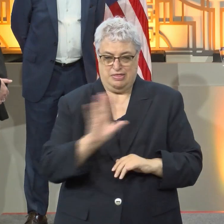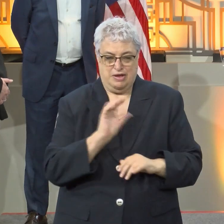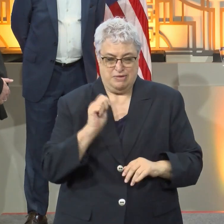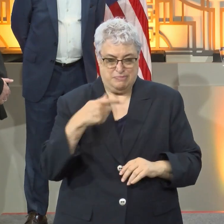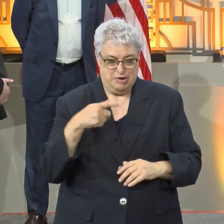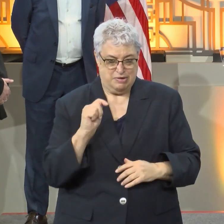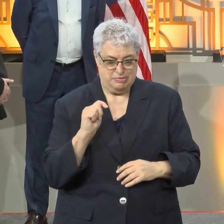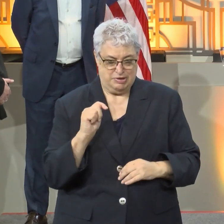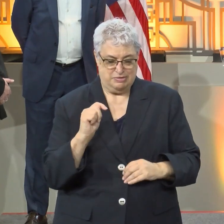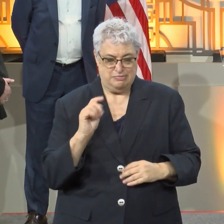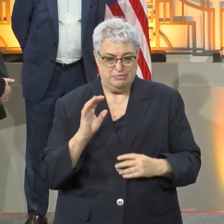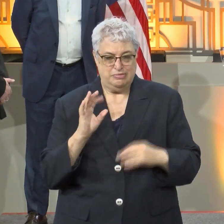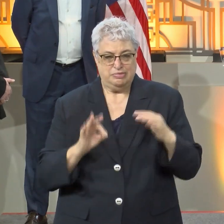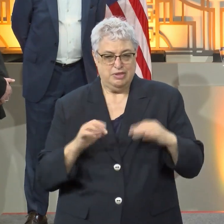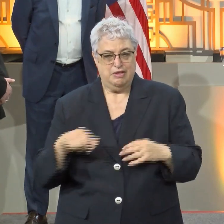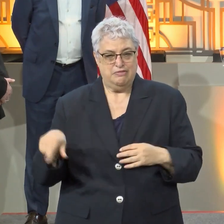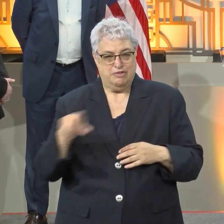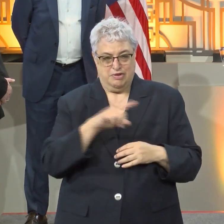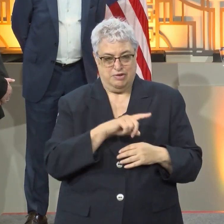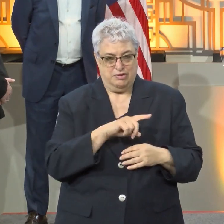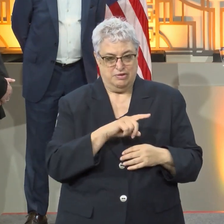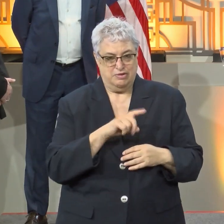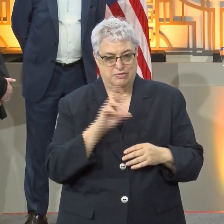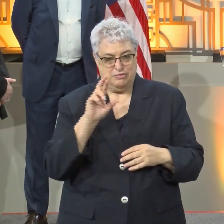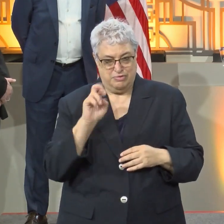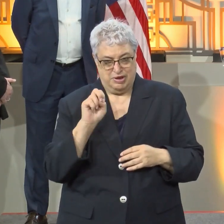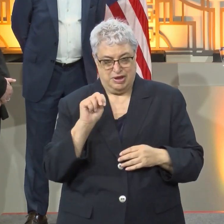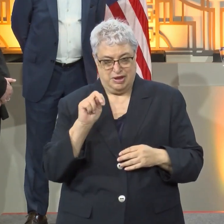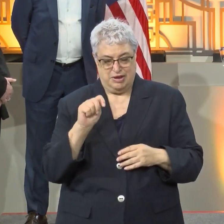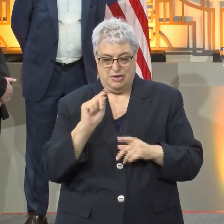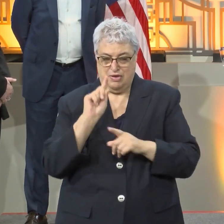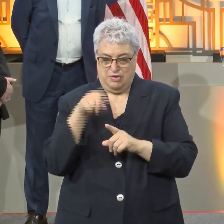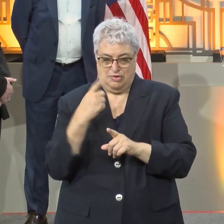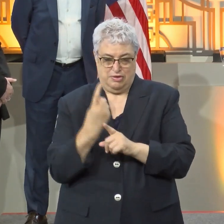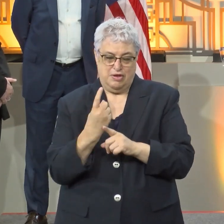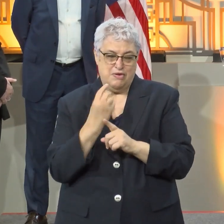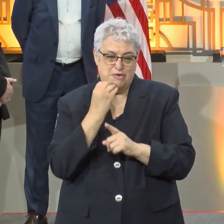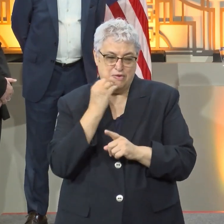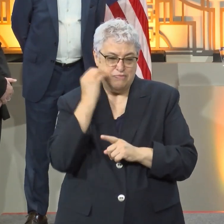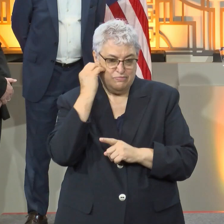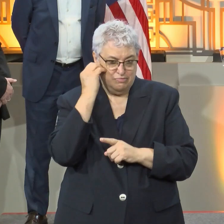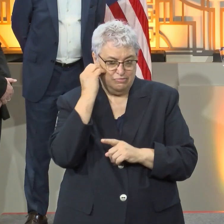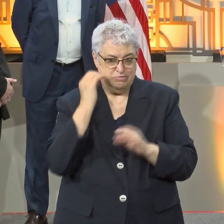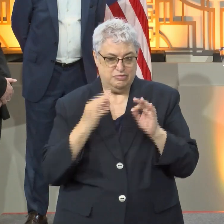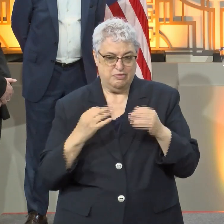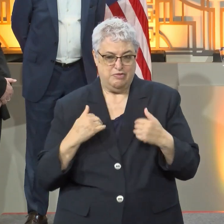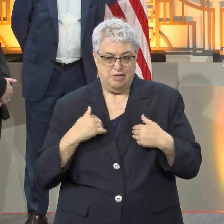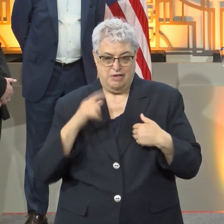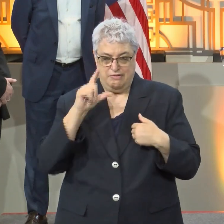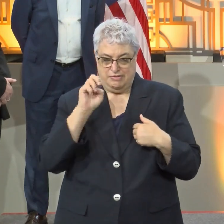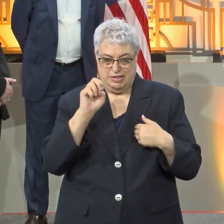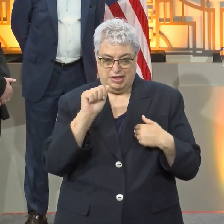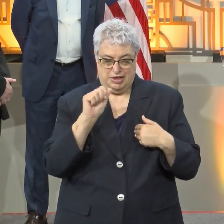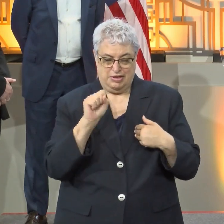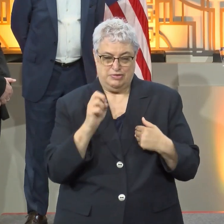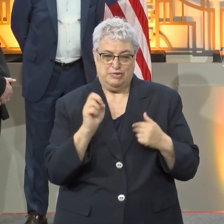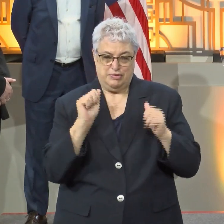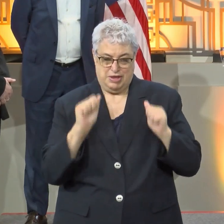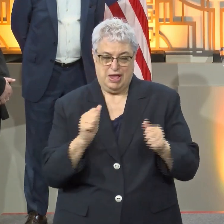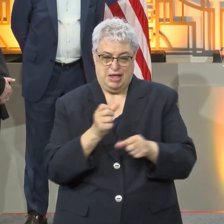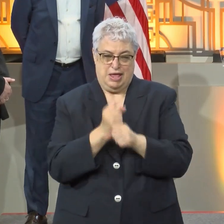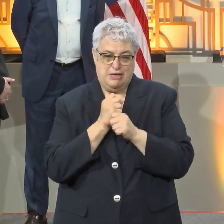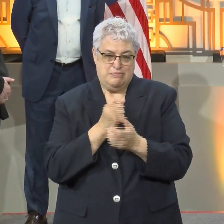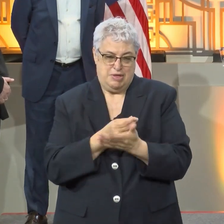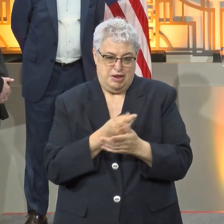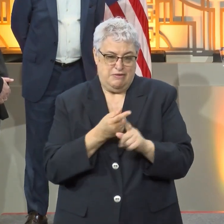include that even if you are not, even if you are renting a single-family home, if you have a lease, you do qualify for this